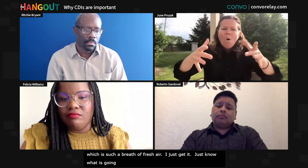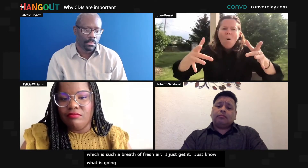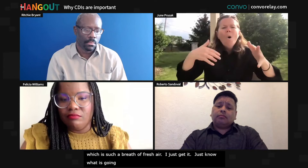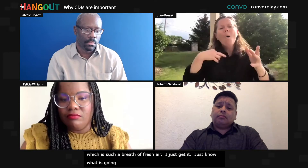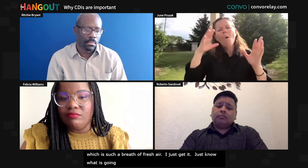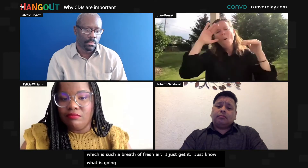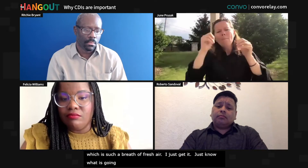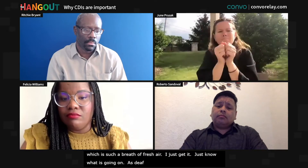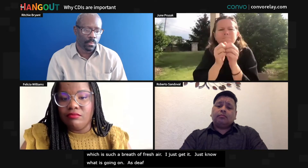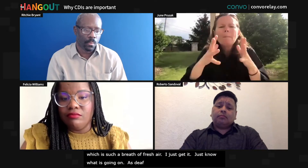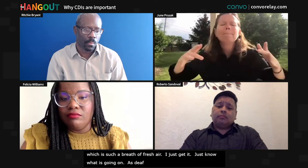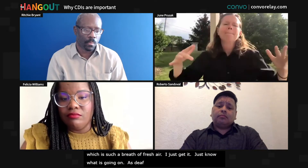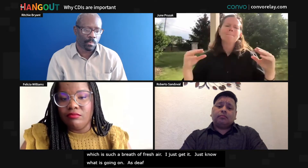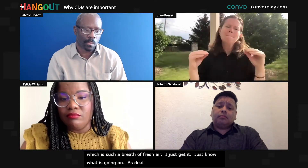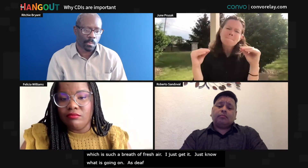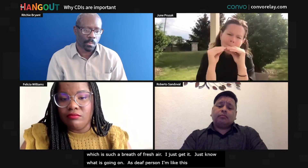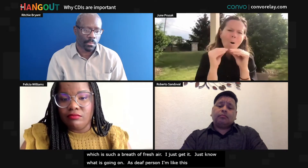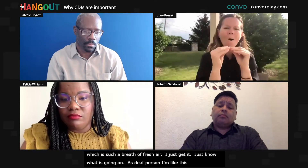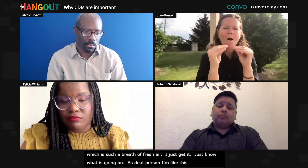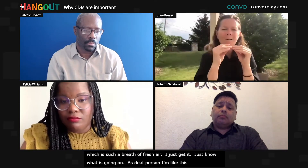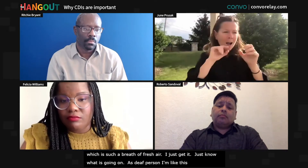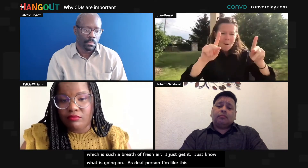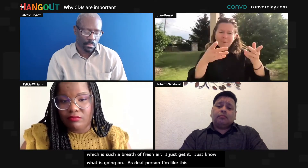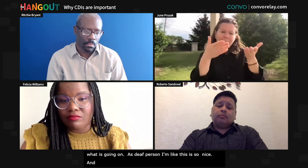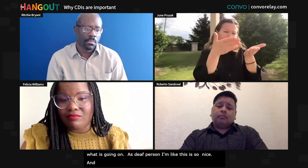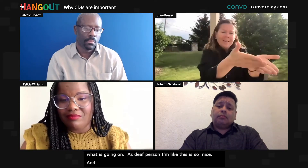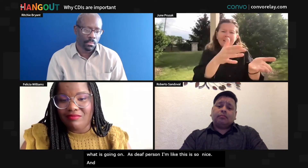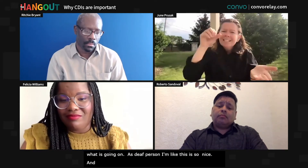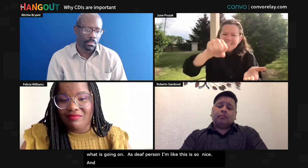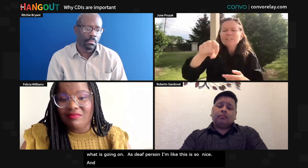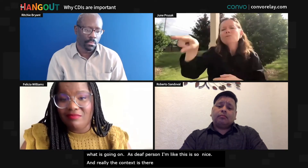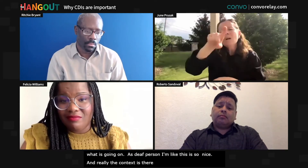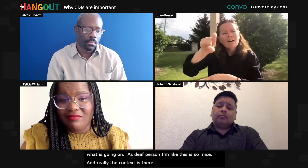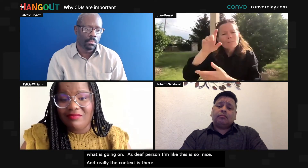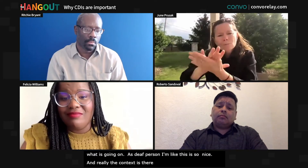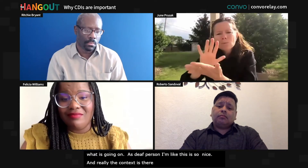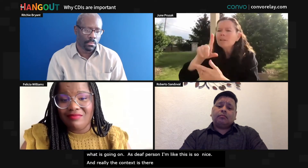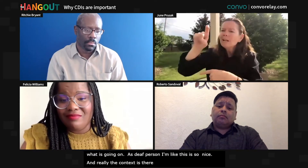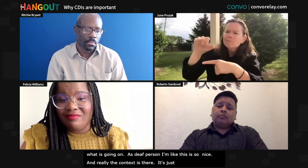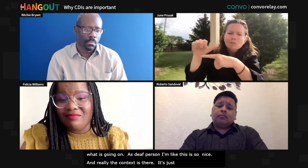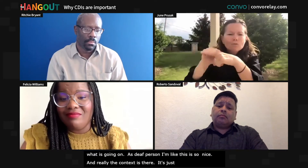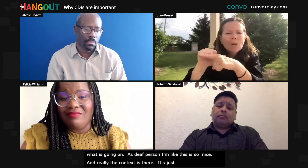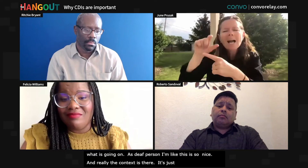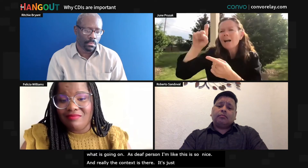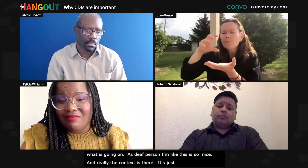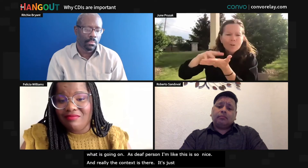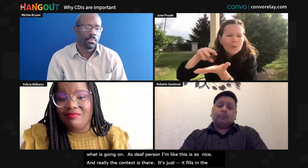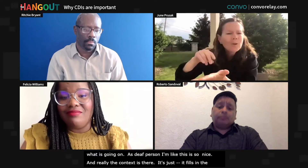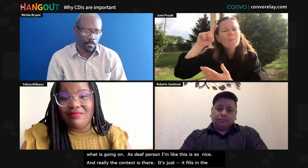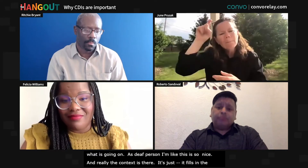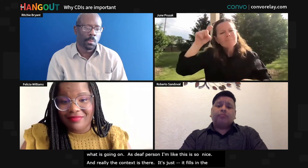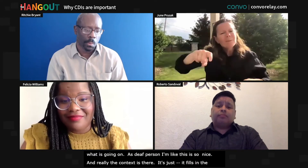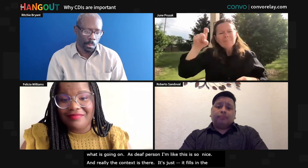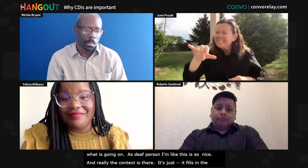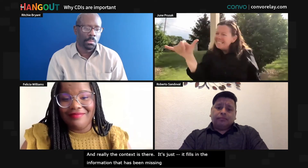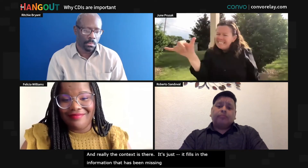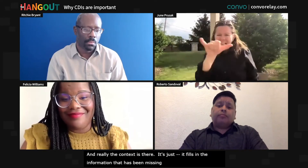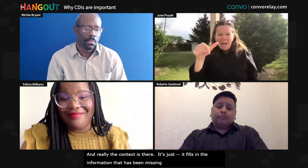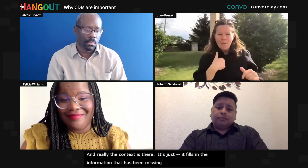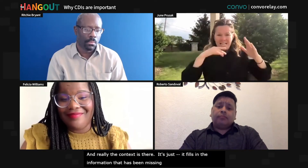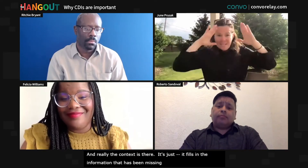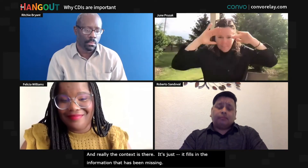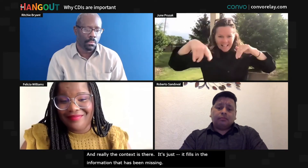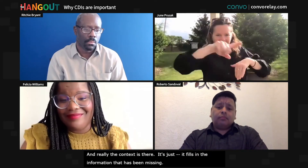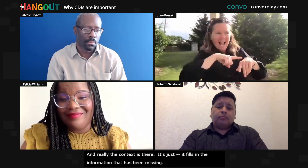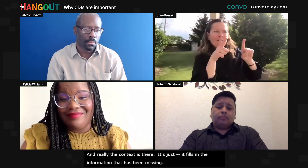so nice. And really, the context is there. It just fills in the information that has been missing. And, they do